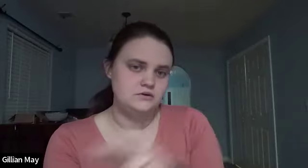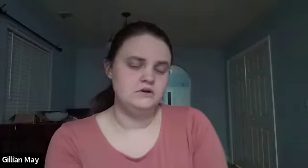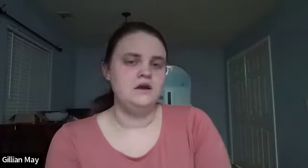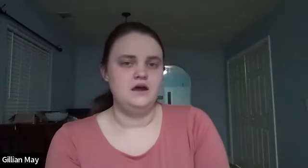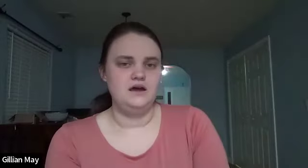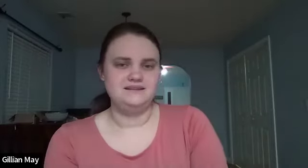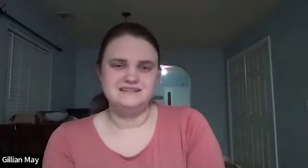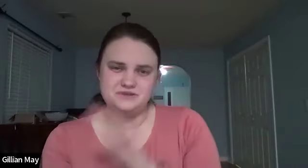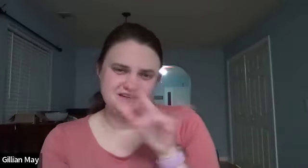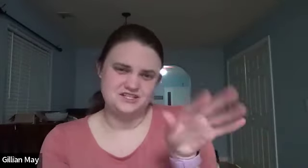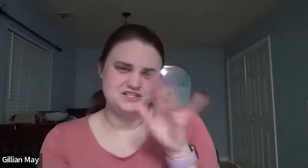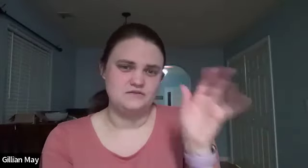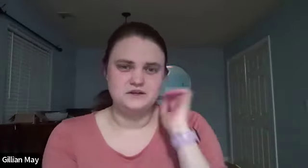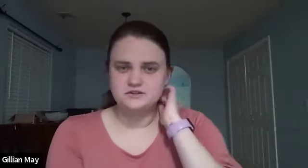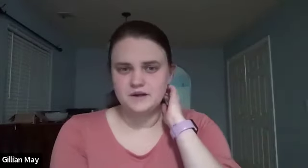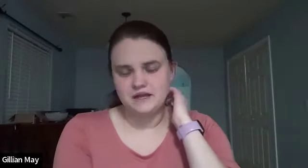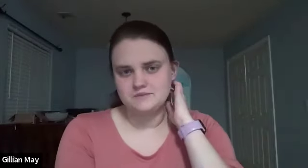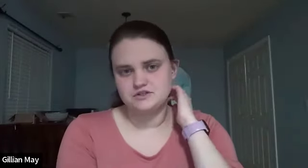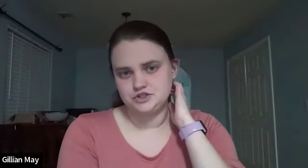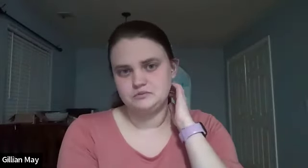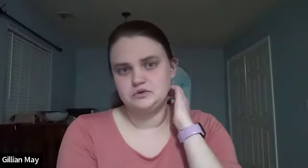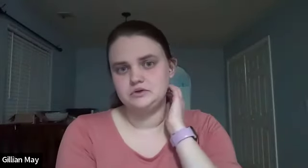before. Typically it's just all finger spelled. Hamster, gerbil,